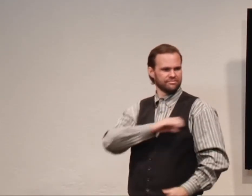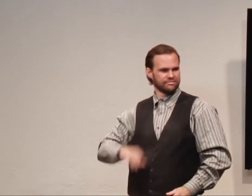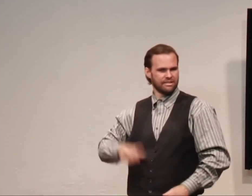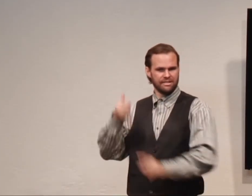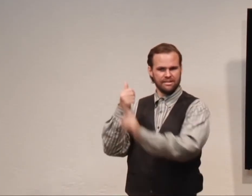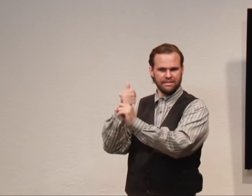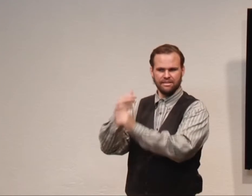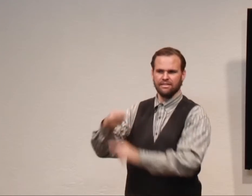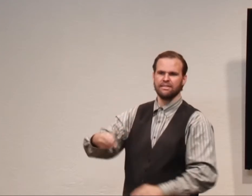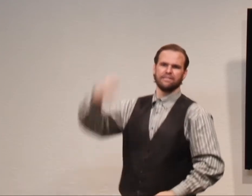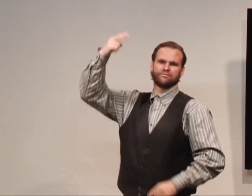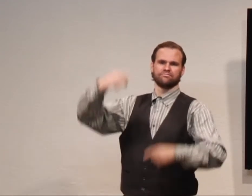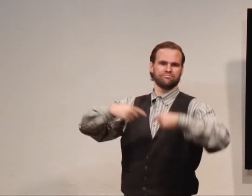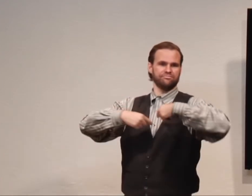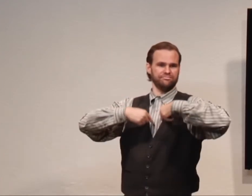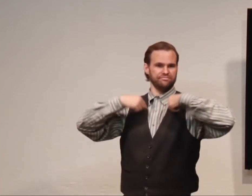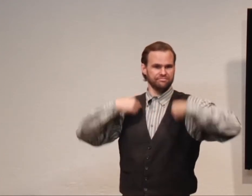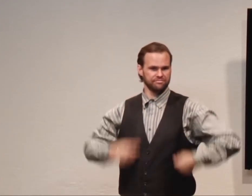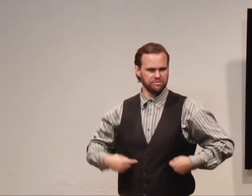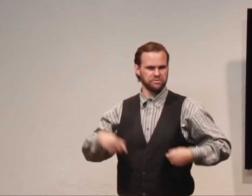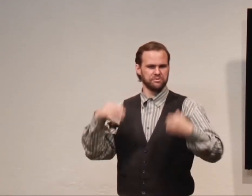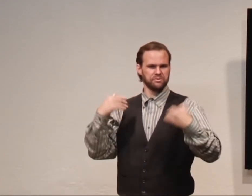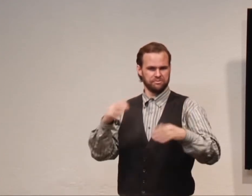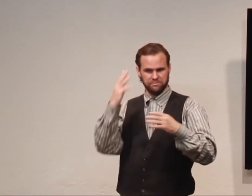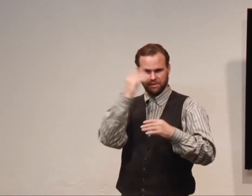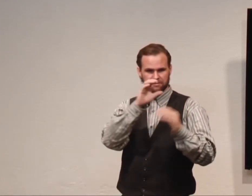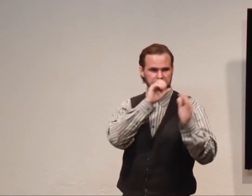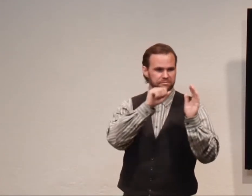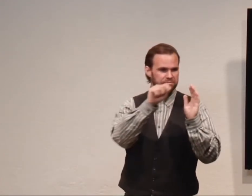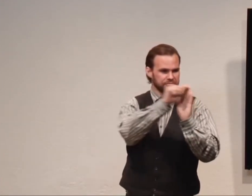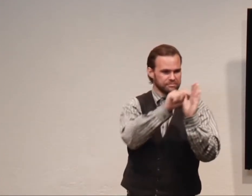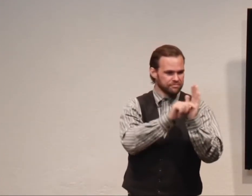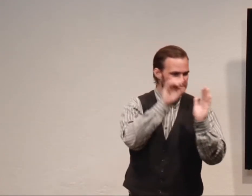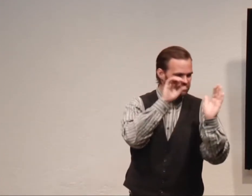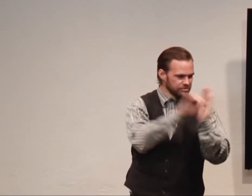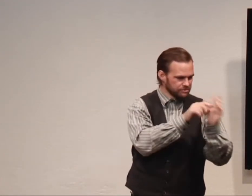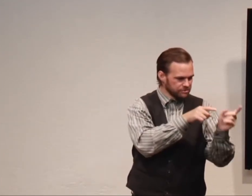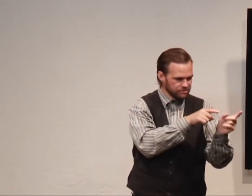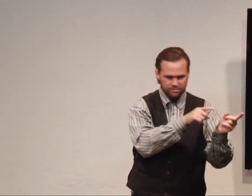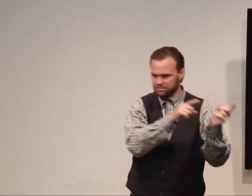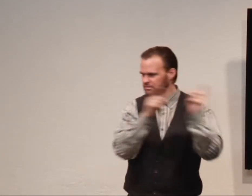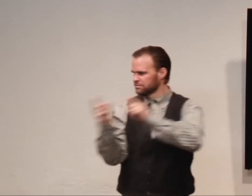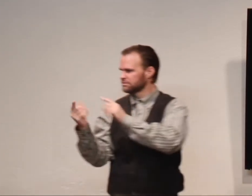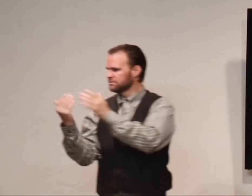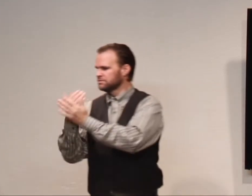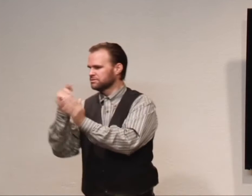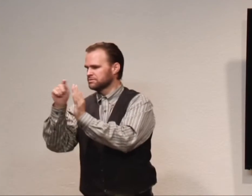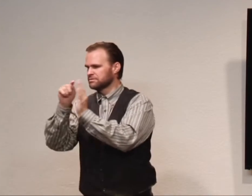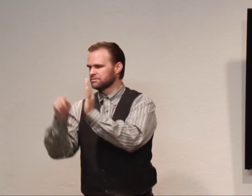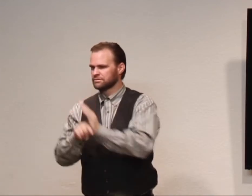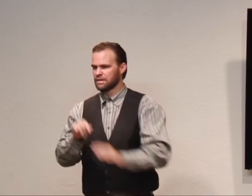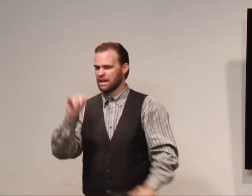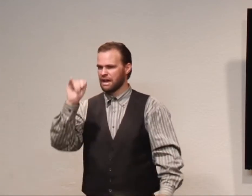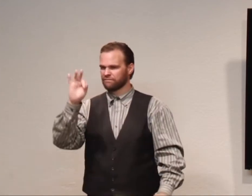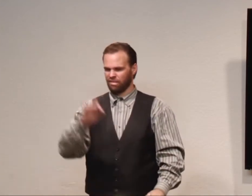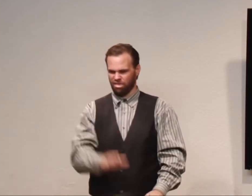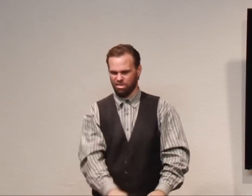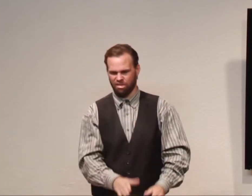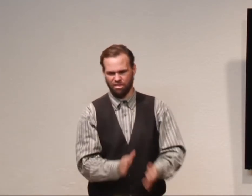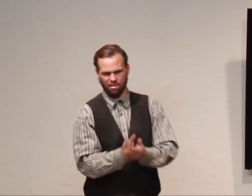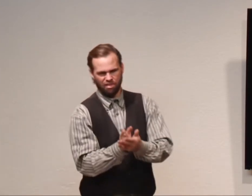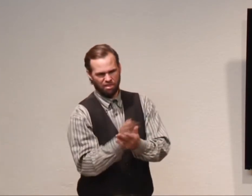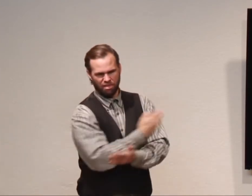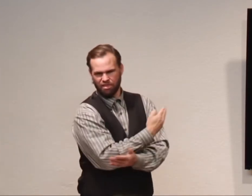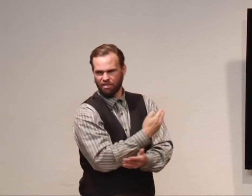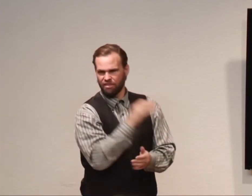is satisfied in us because of Jesus Christ, because he is our high priest. priest. And we see how the Old Testament and the New Testament